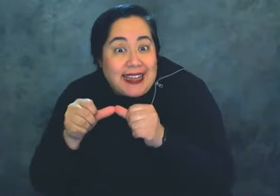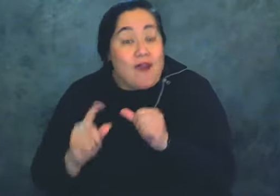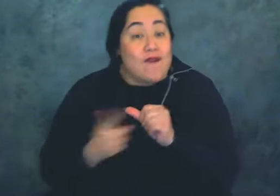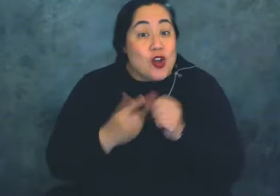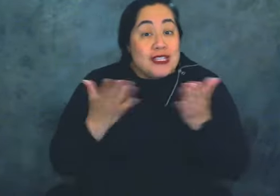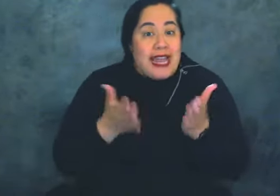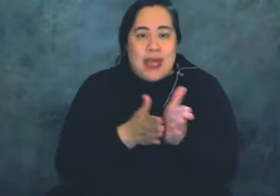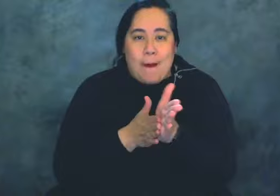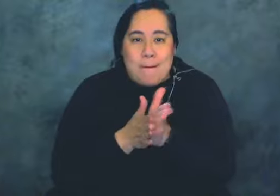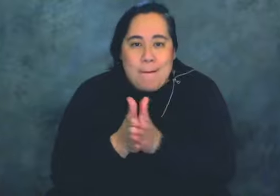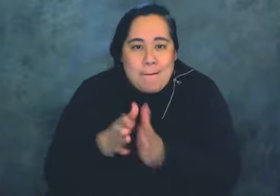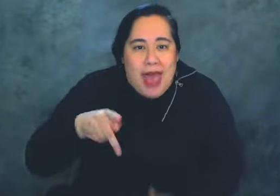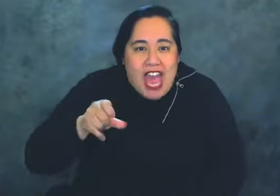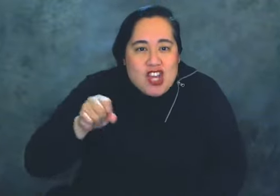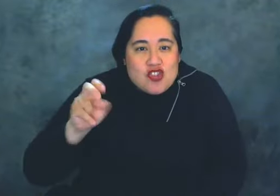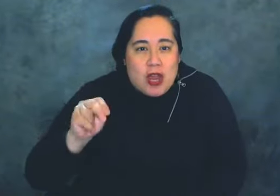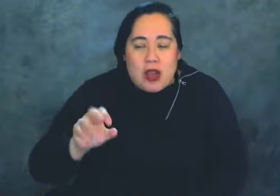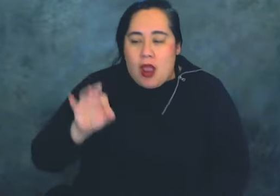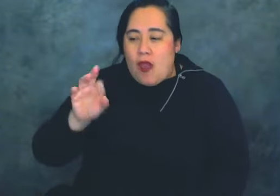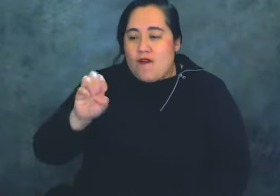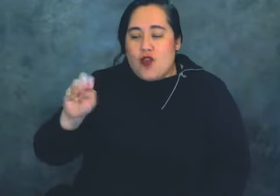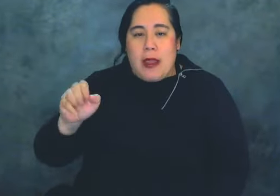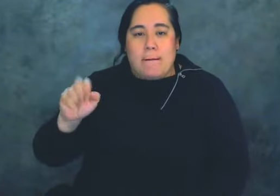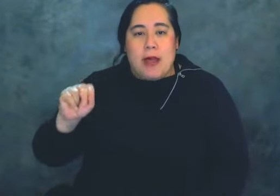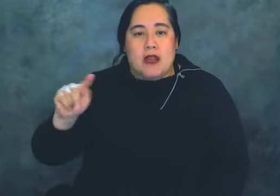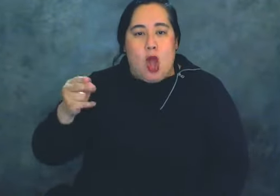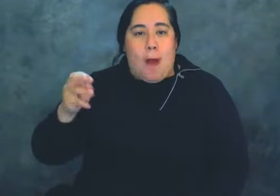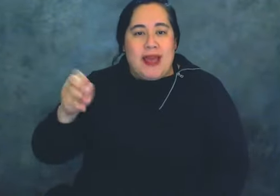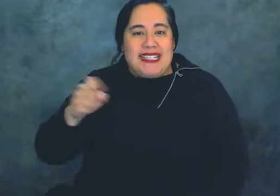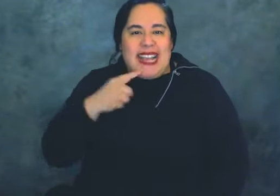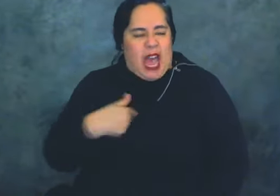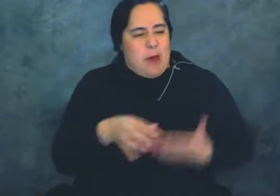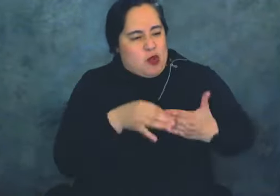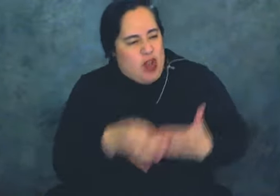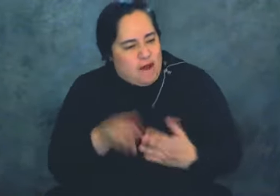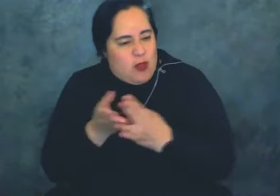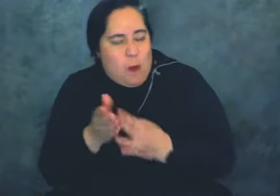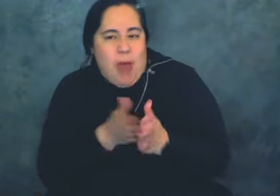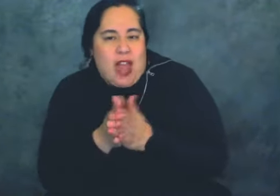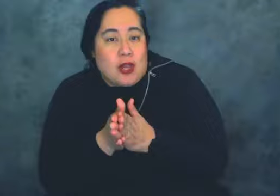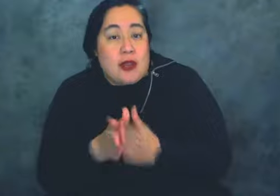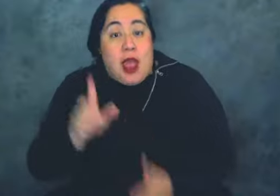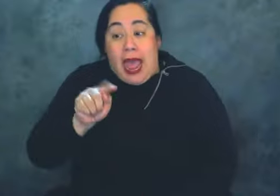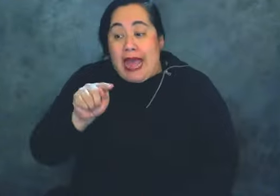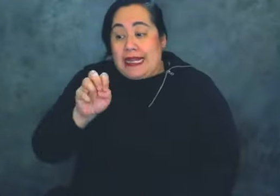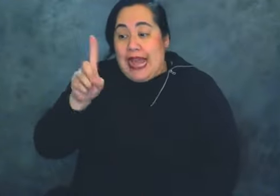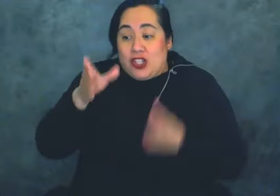passion. Freeman Thomas says, "I'm driven by my passion." TEDsters do it for love, they don't do it for money. Carol Coletta says, "I would